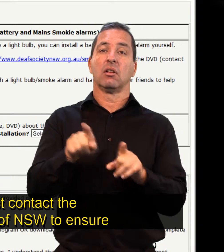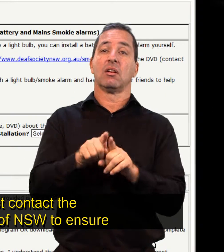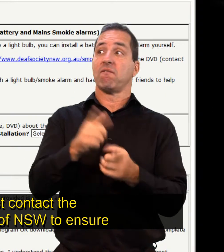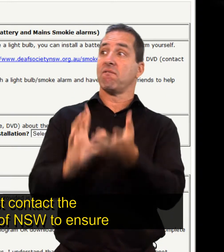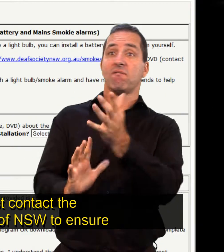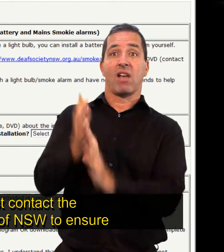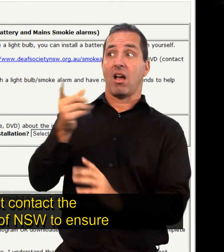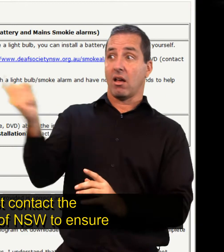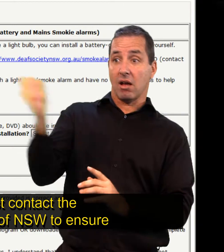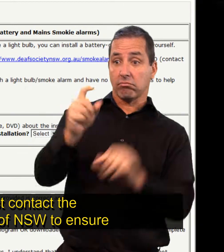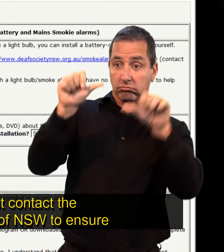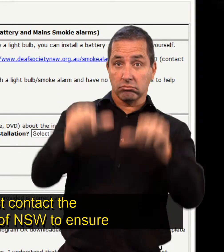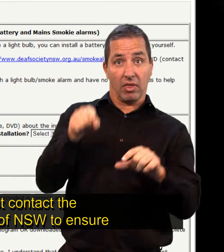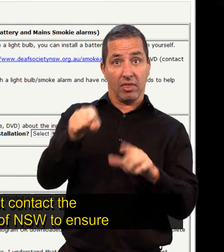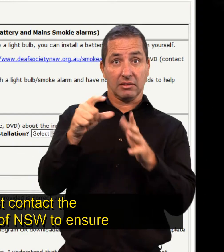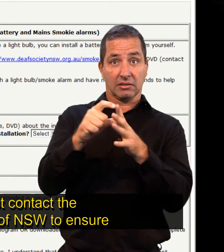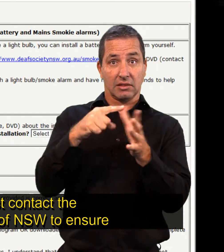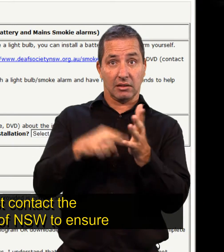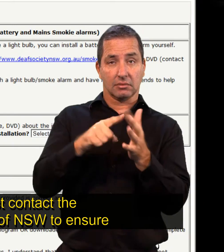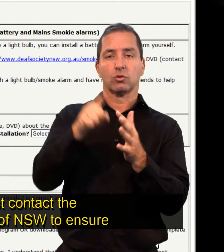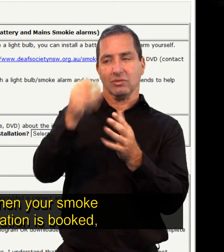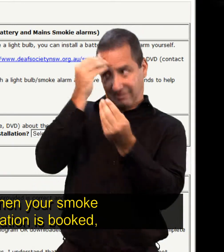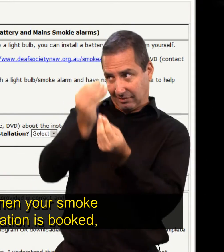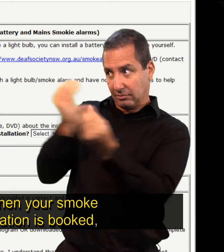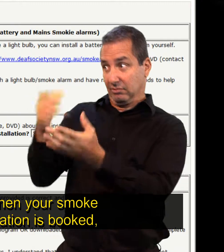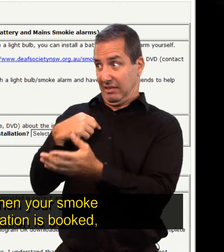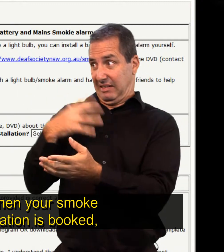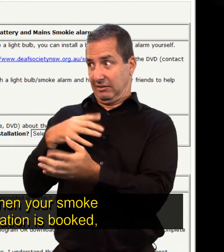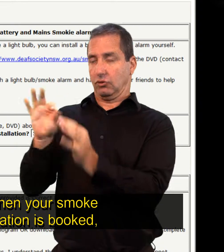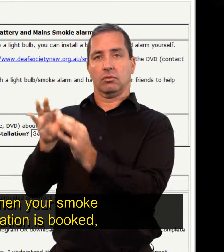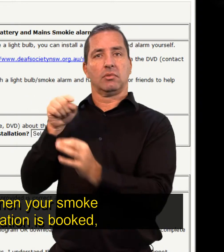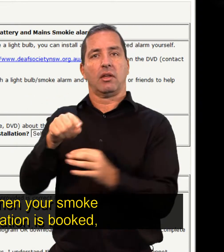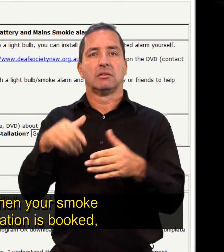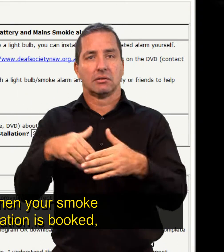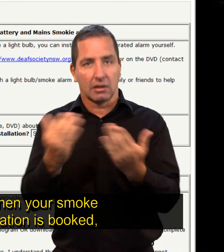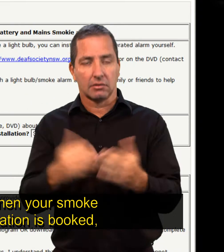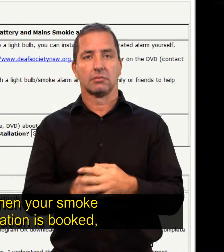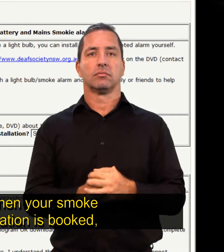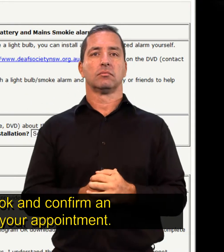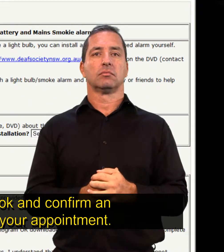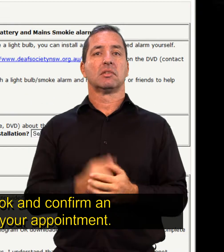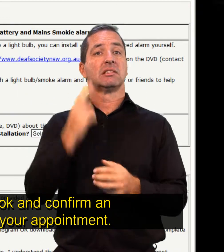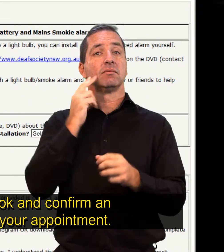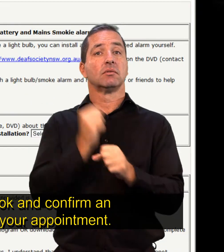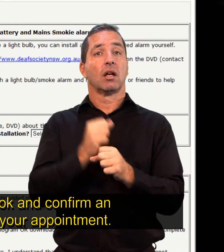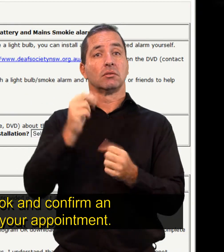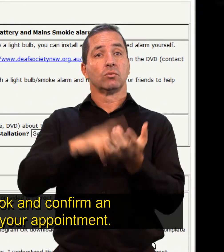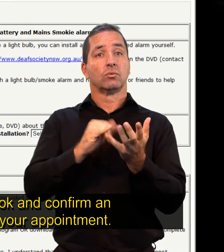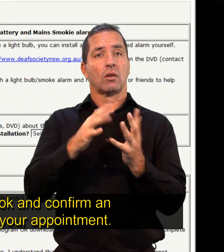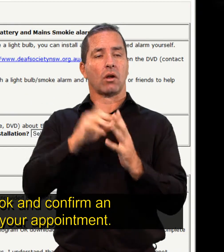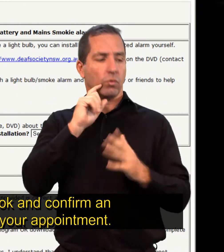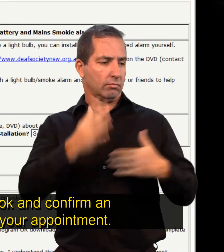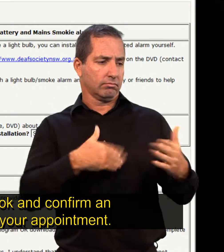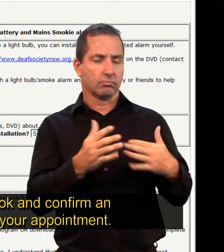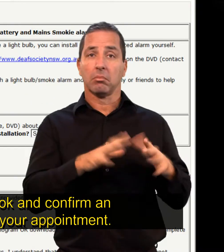alarm installation appointment. You must contact the Deaf Society of New South Wales to ensure we know when your smoke alarm installation is booked, so we can